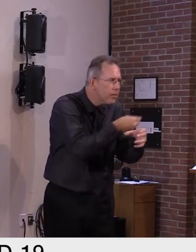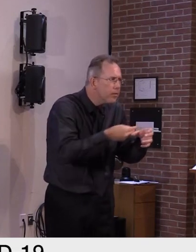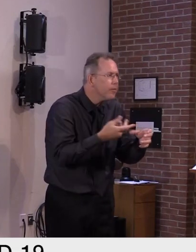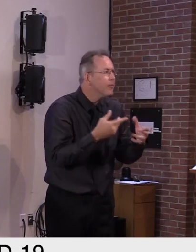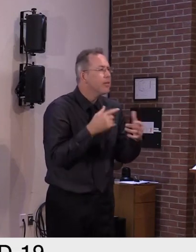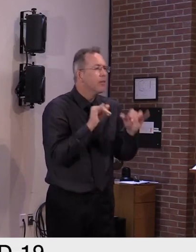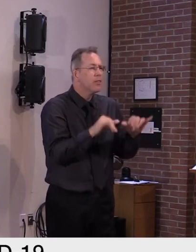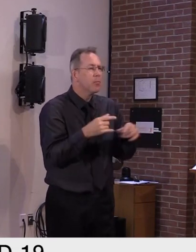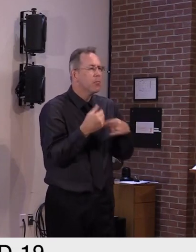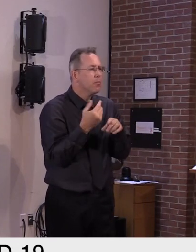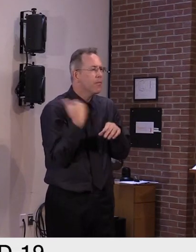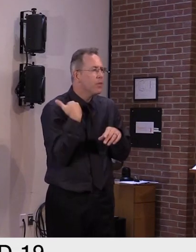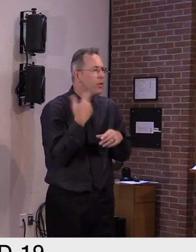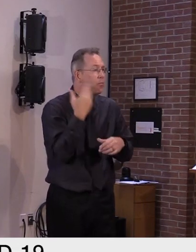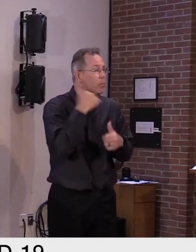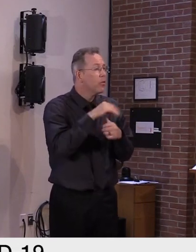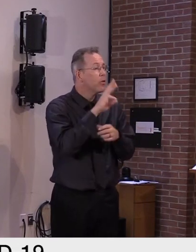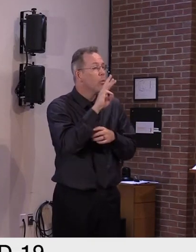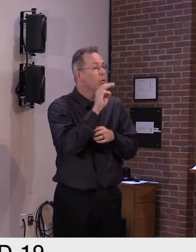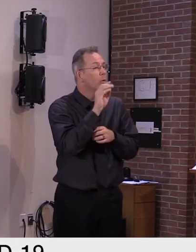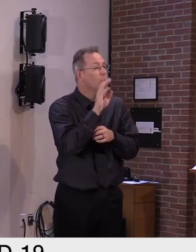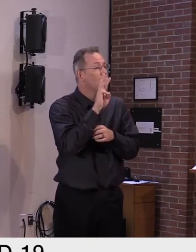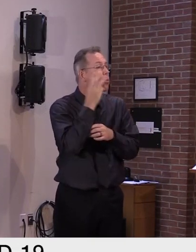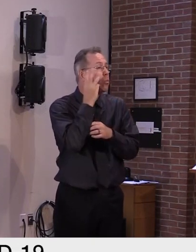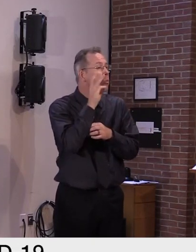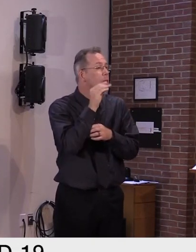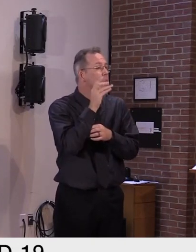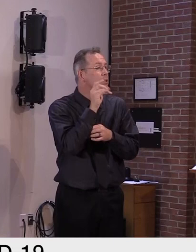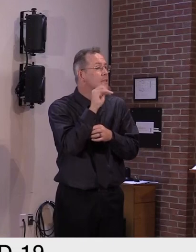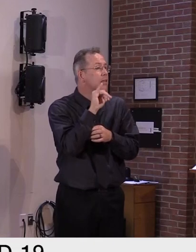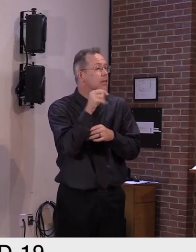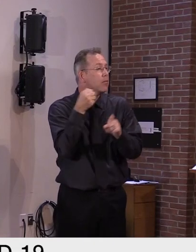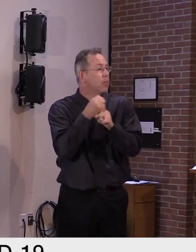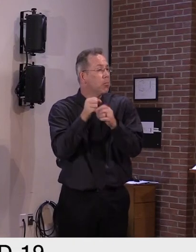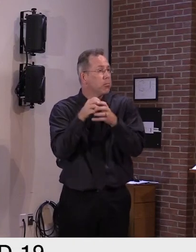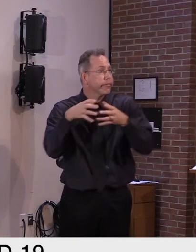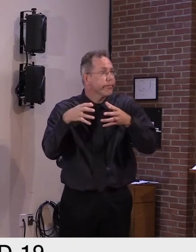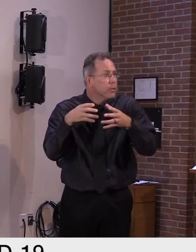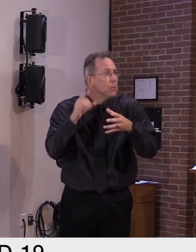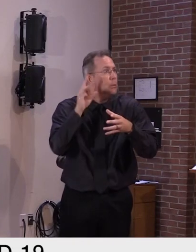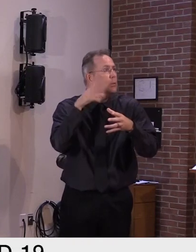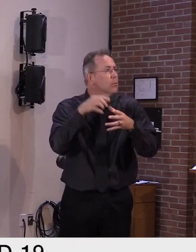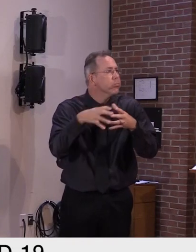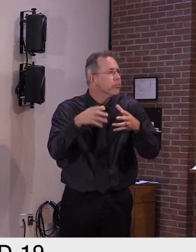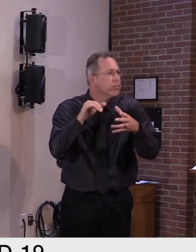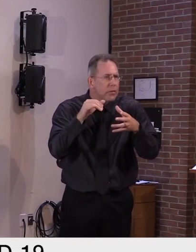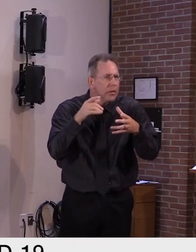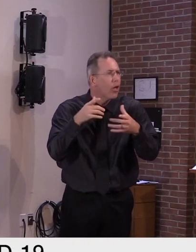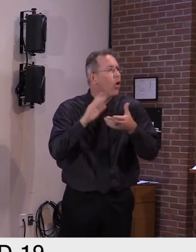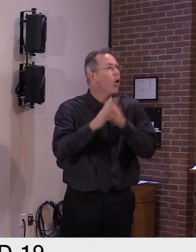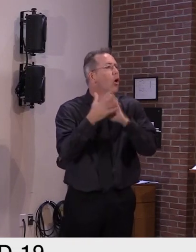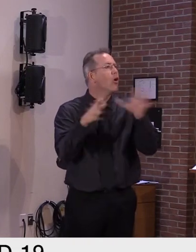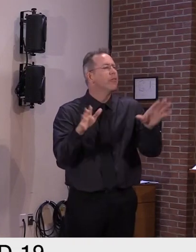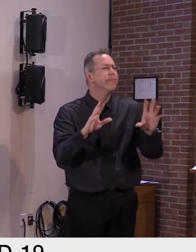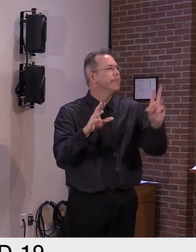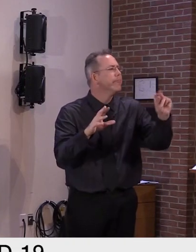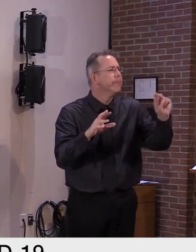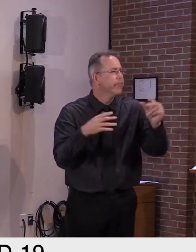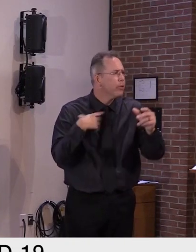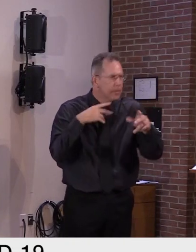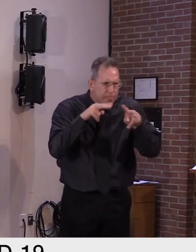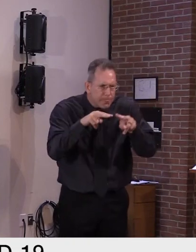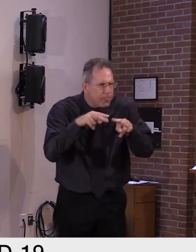exactly evolve over a week or two and then we were done talking about it. It takes time for these events to totally play